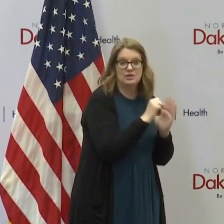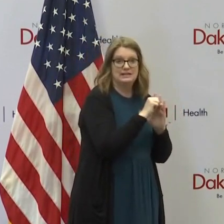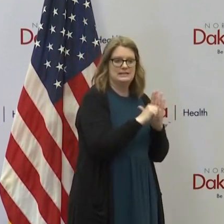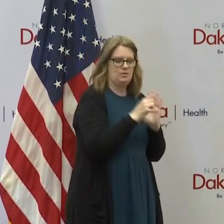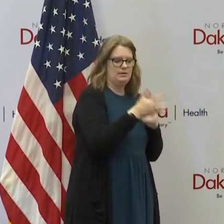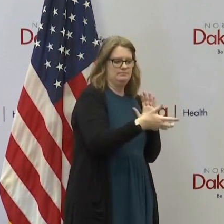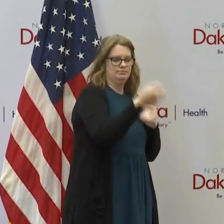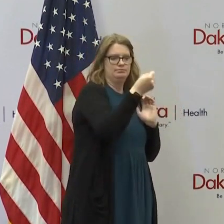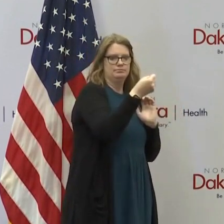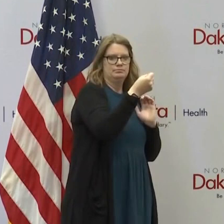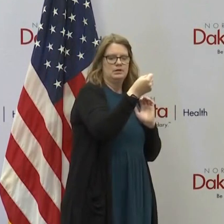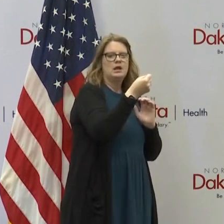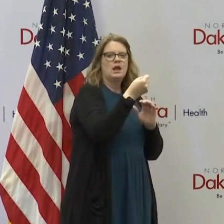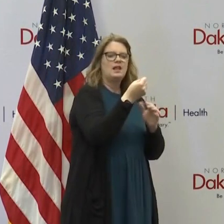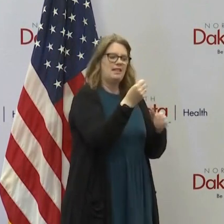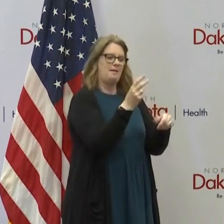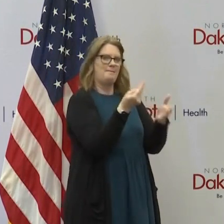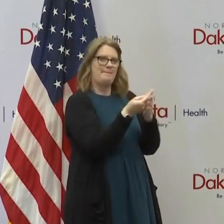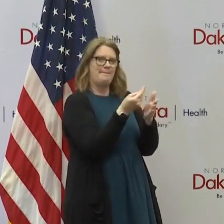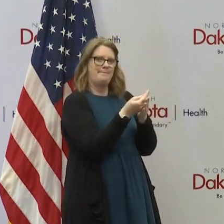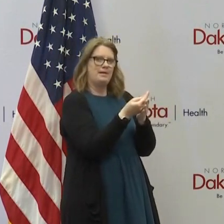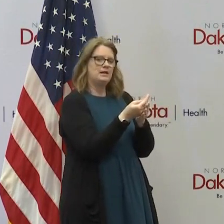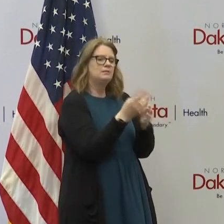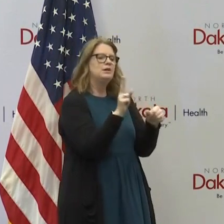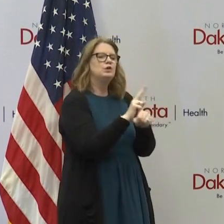and applied towards your basic care